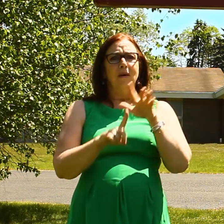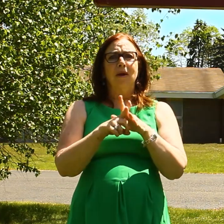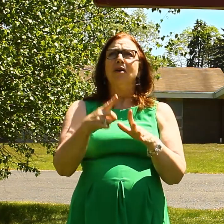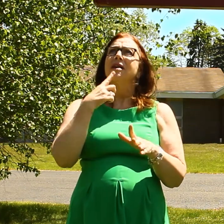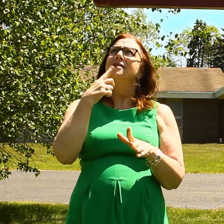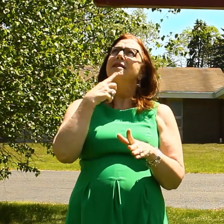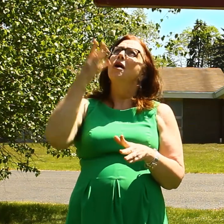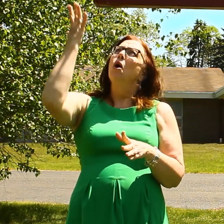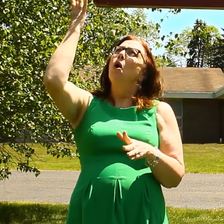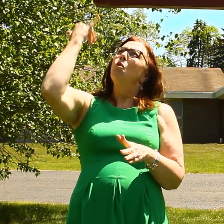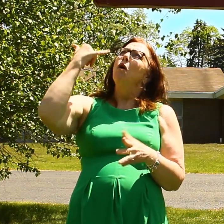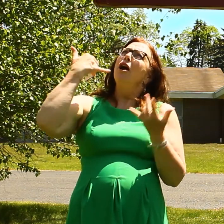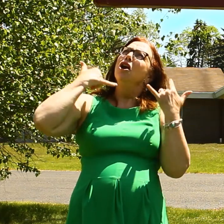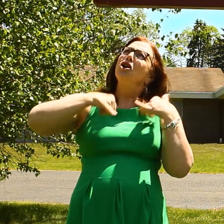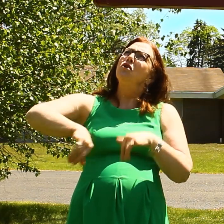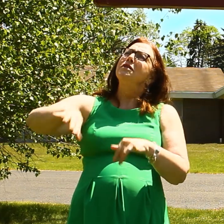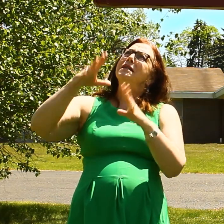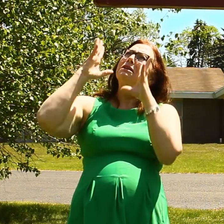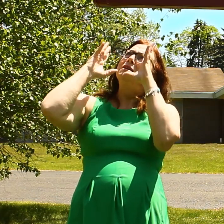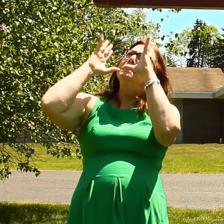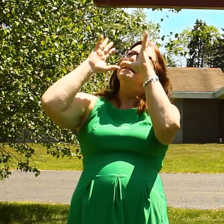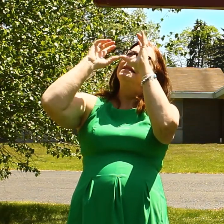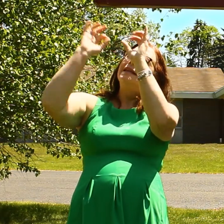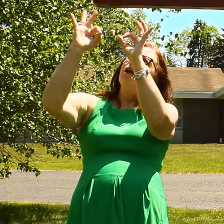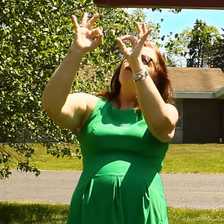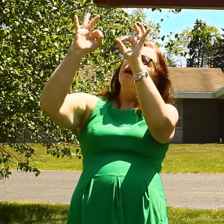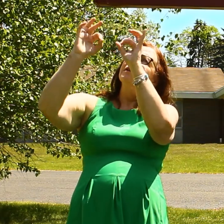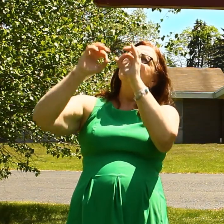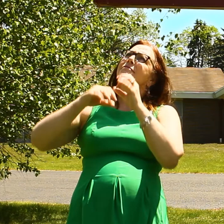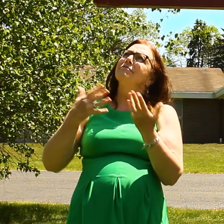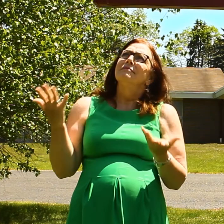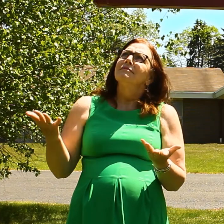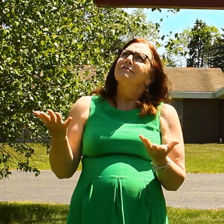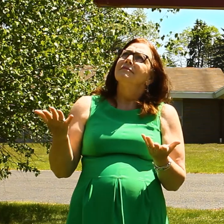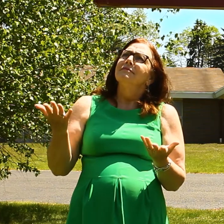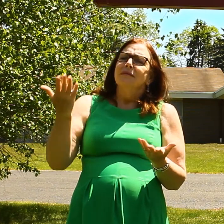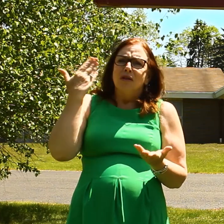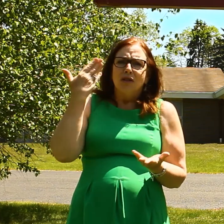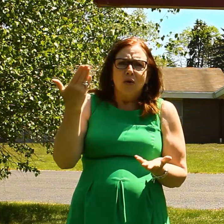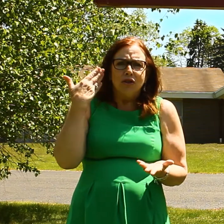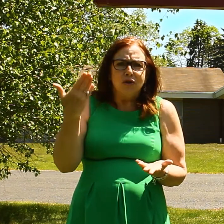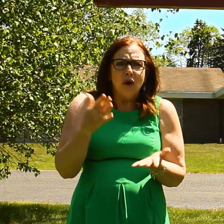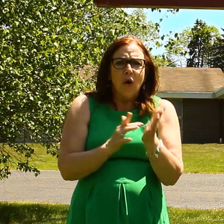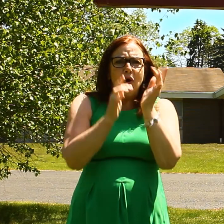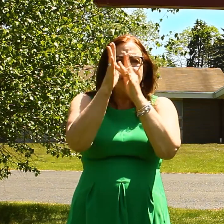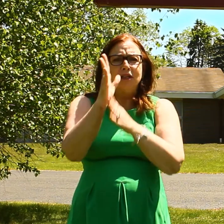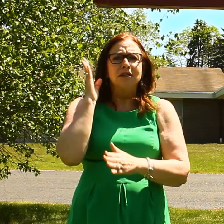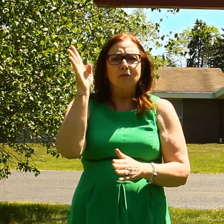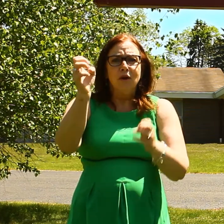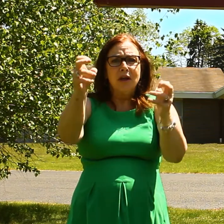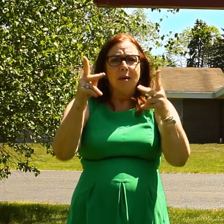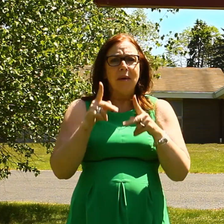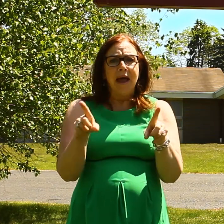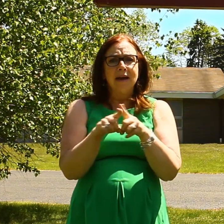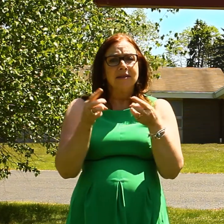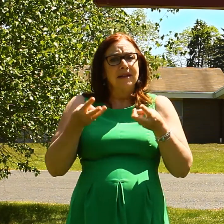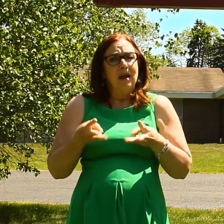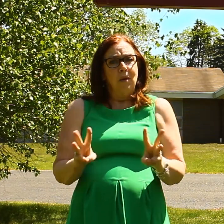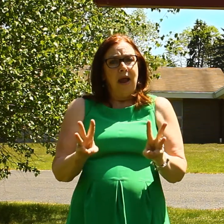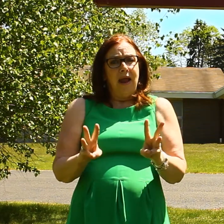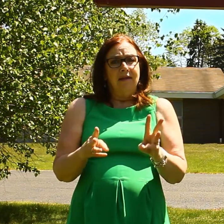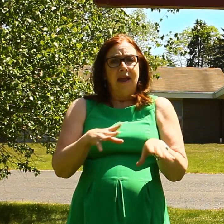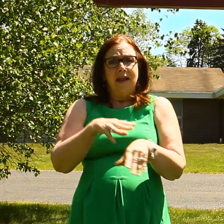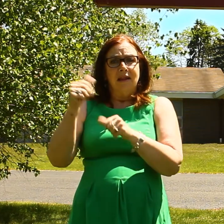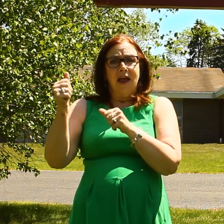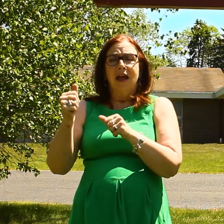are you guys still staring up there? Don't you know he's going to come back the same way that he left?